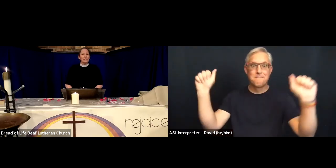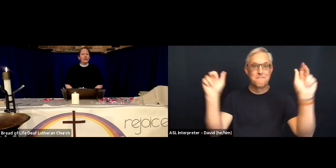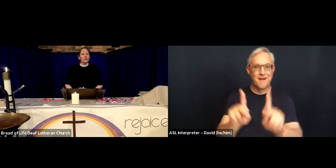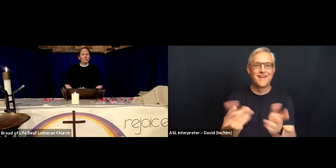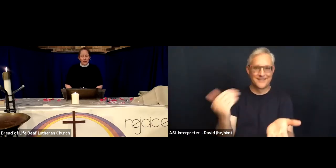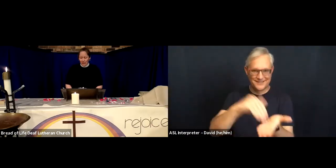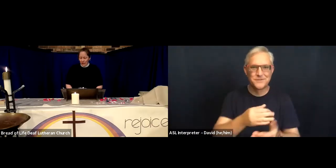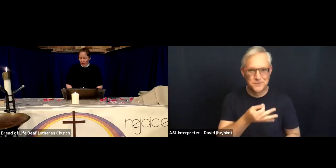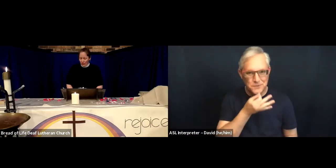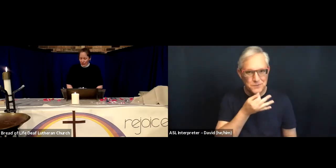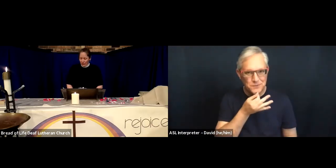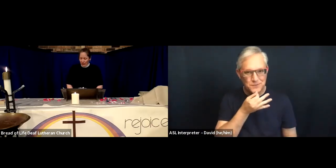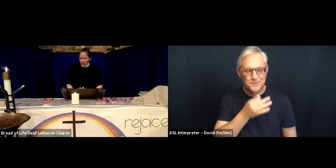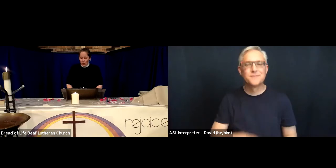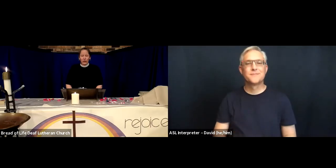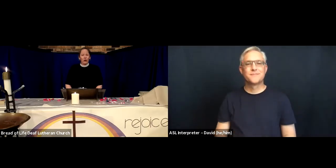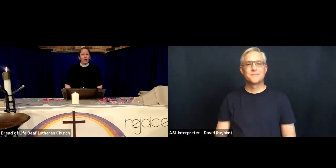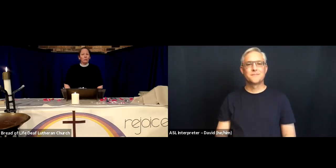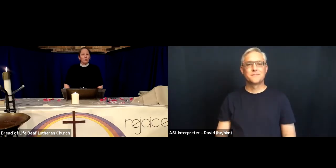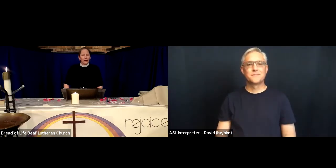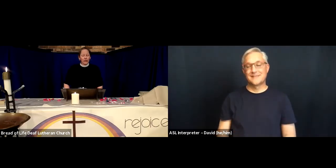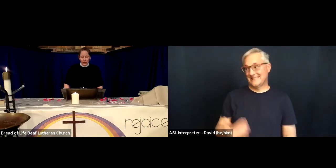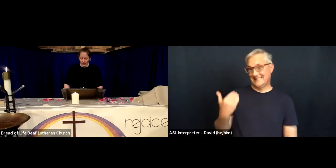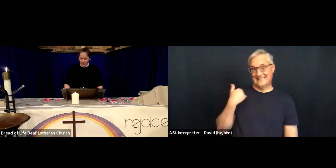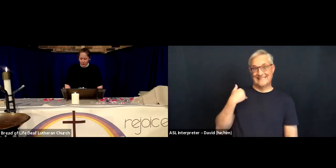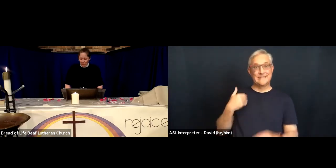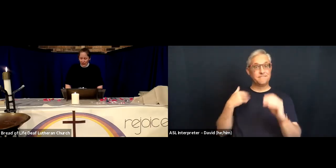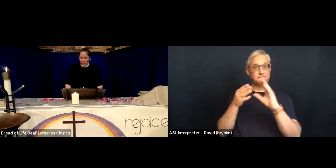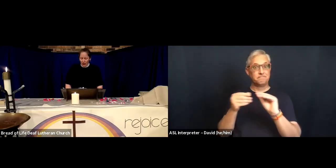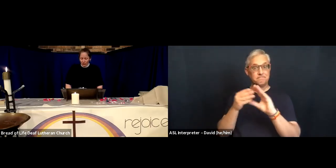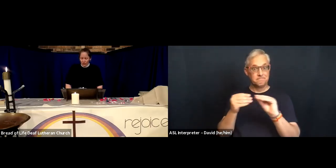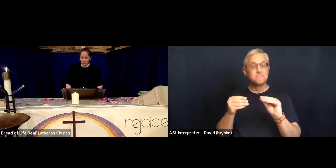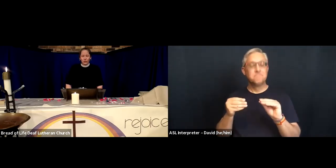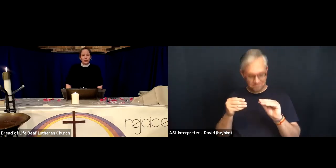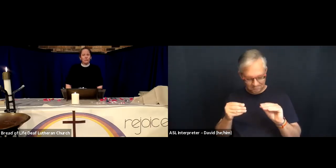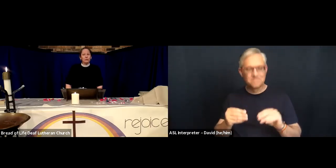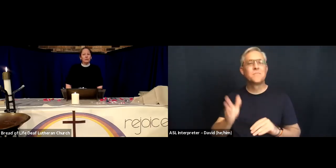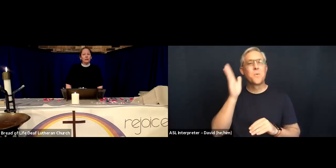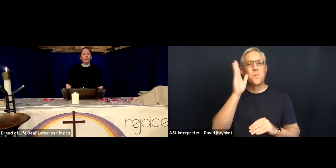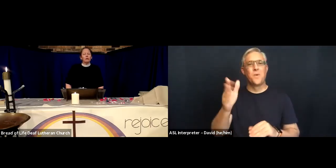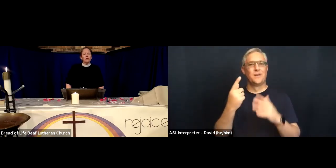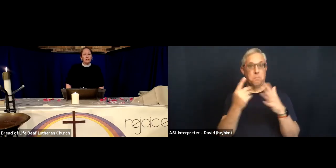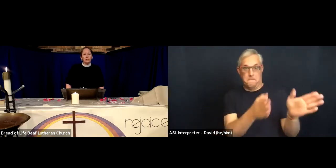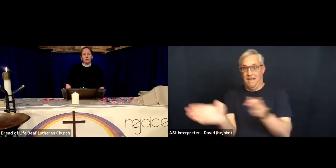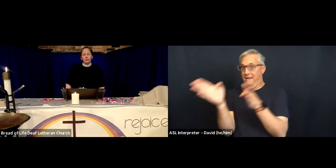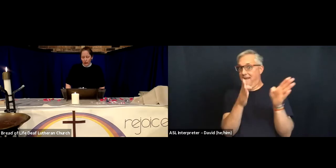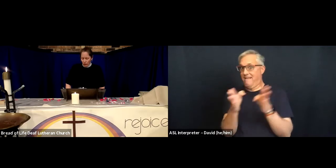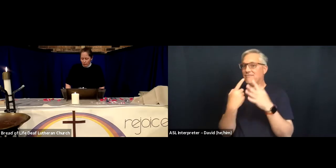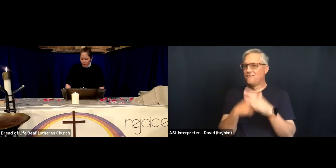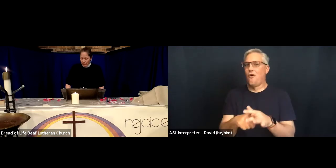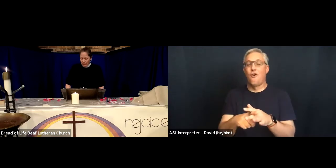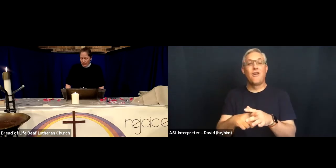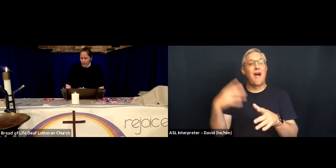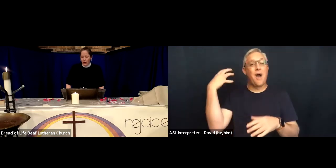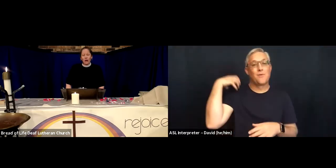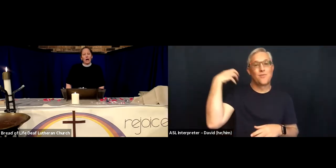As I said at the beginning of worship, we are planning to begin outdoor worship and we'll continue, I hope